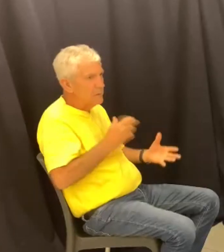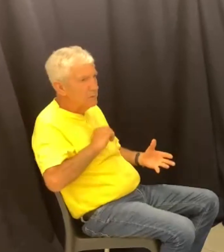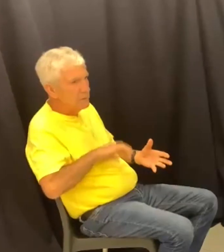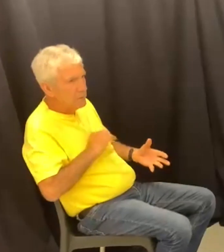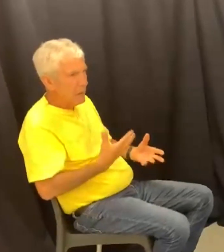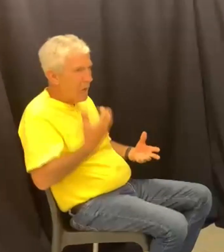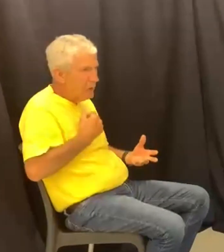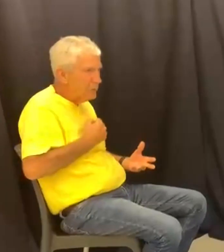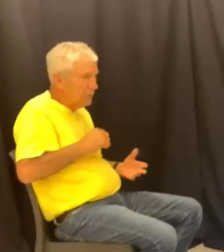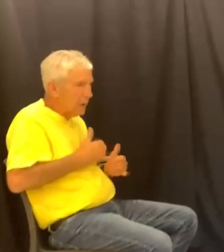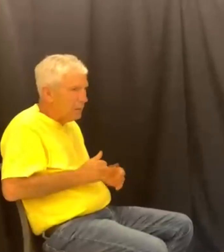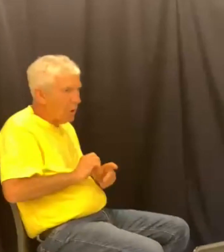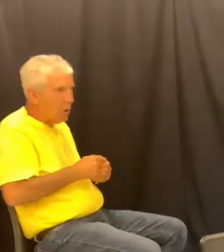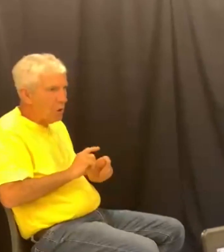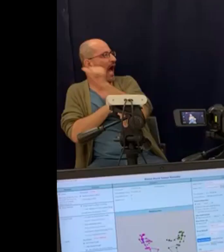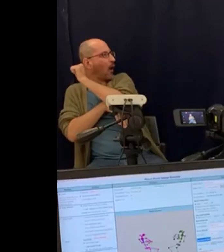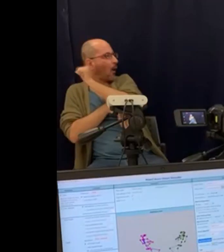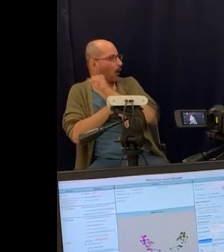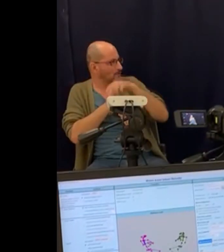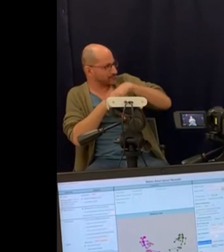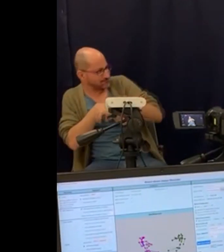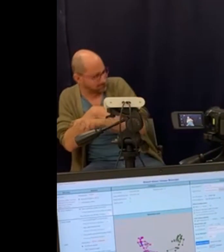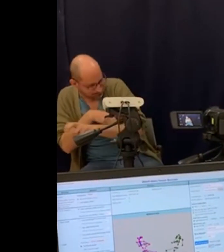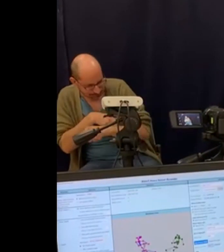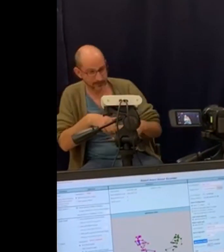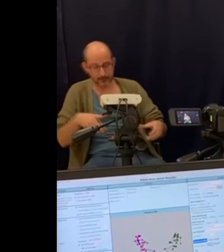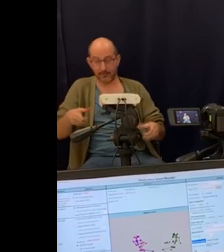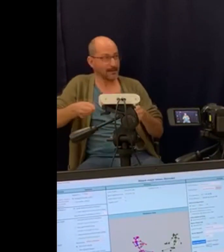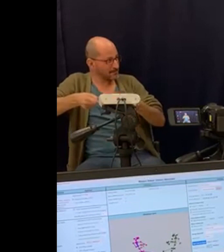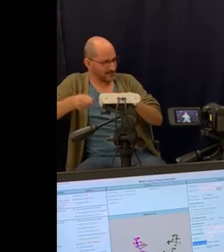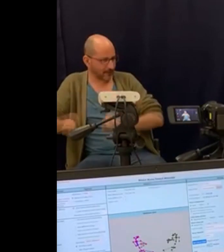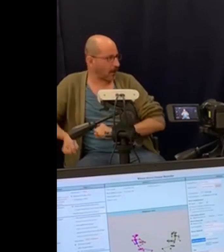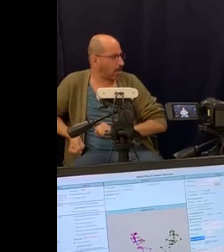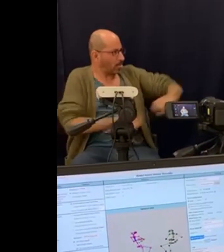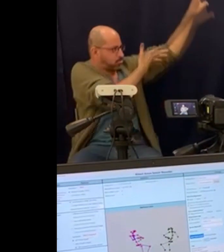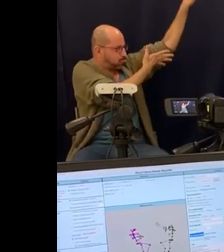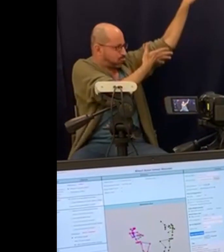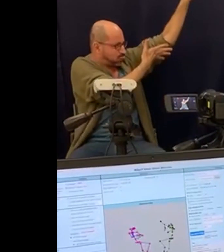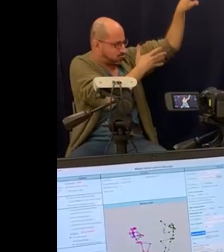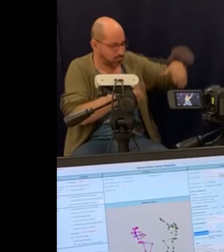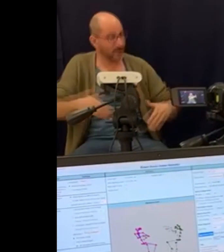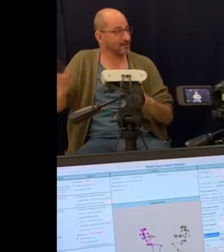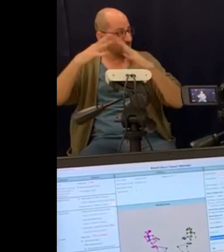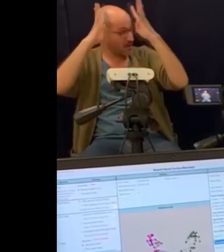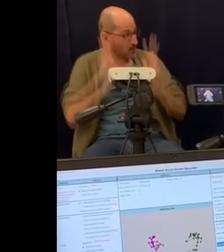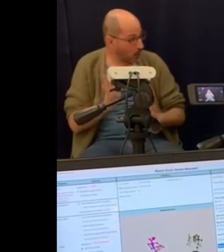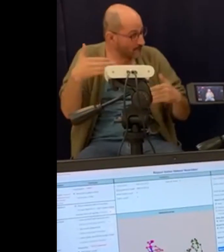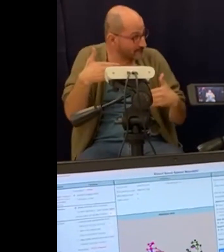On top of this, we add machine learning methods to our project to develop algorithms which can automatically detect complex movements in sign